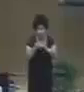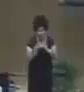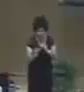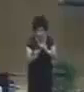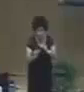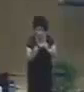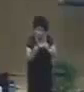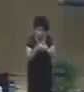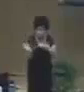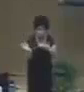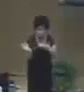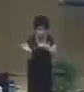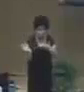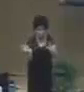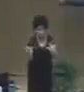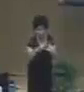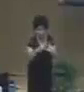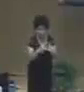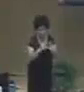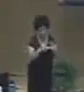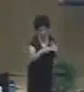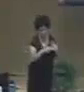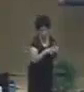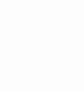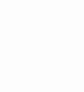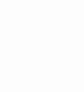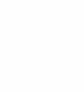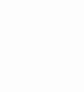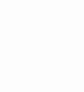is open, apart from the virtual classrooms and Turnitin.